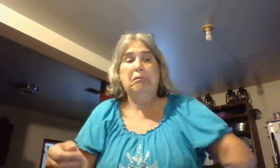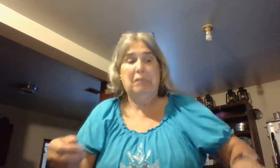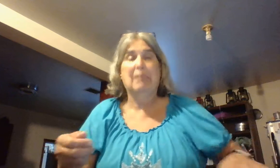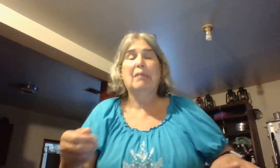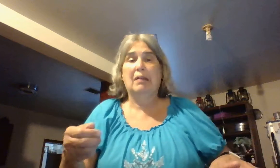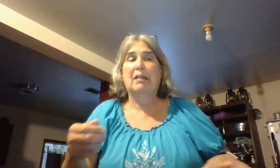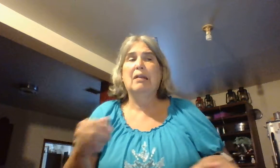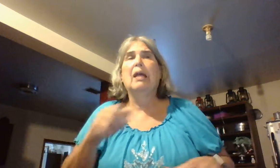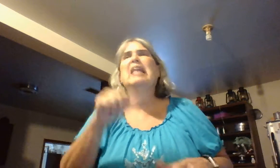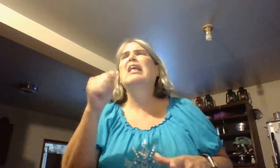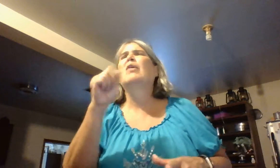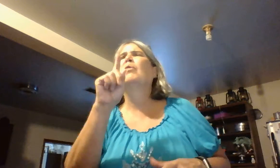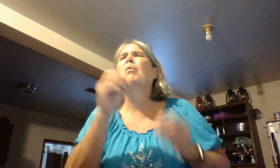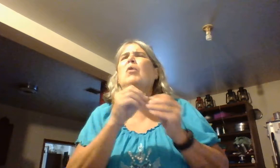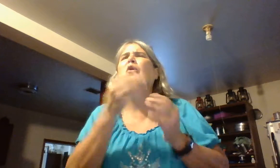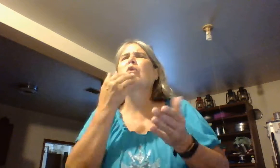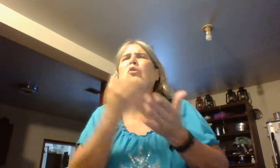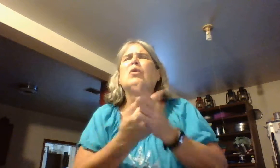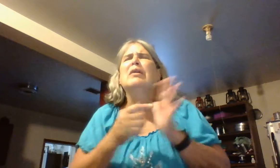really good example. You always